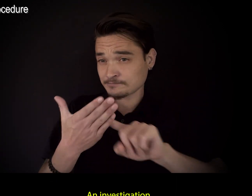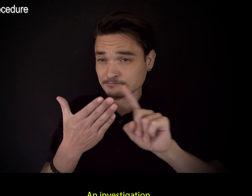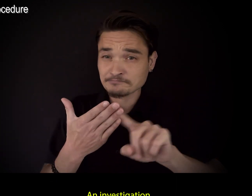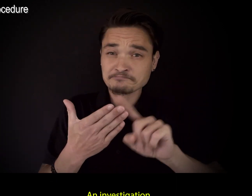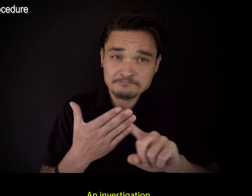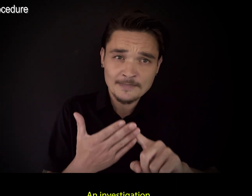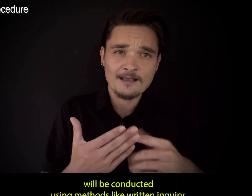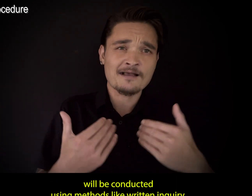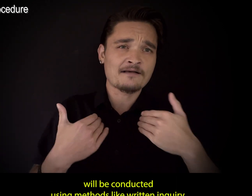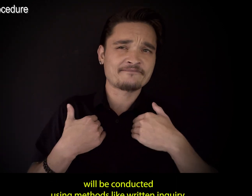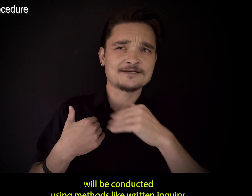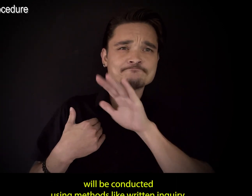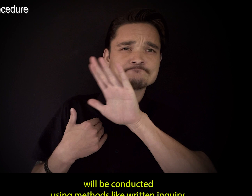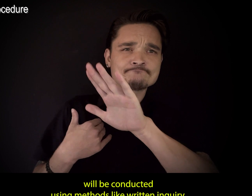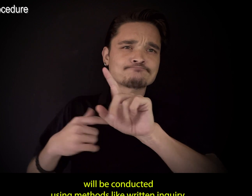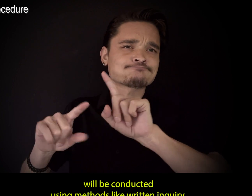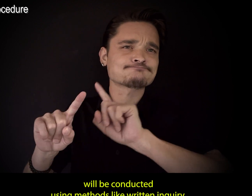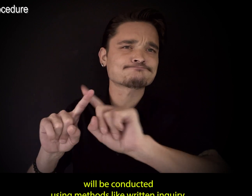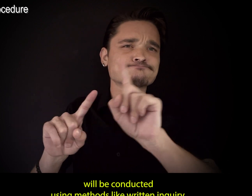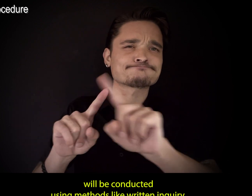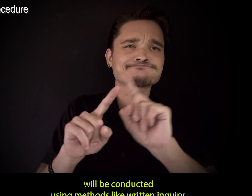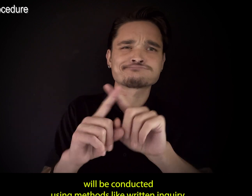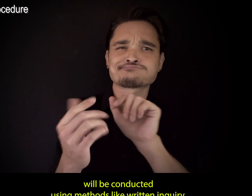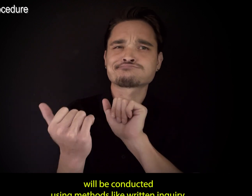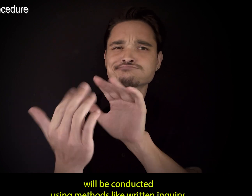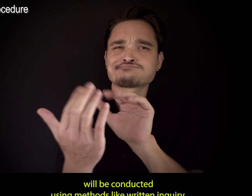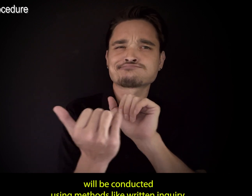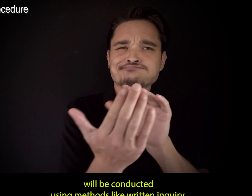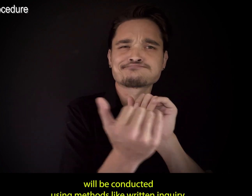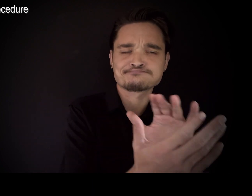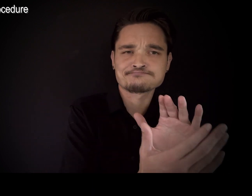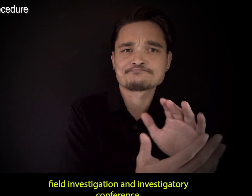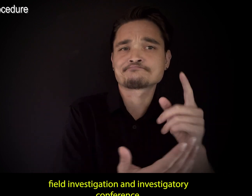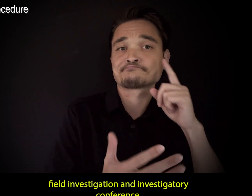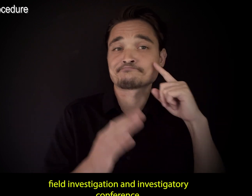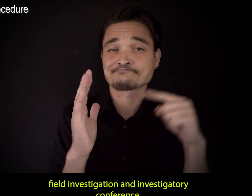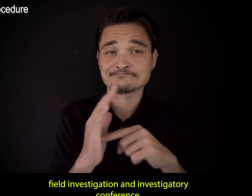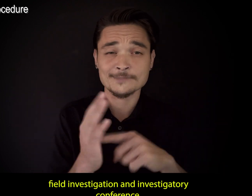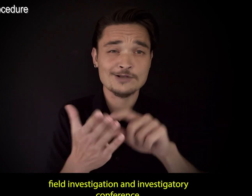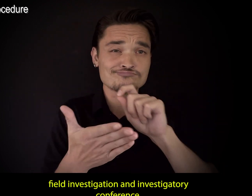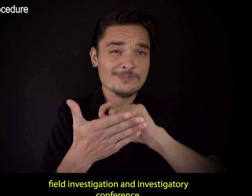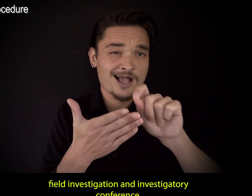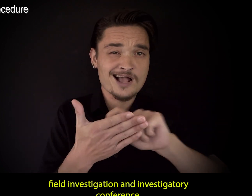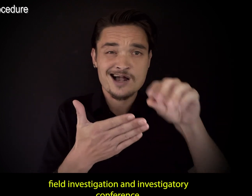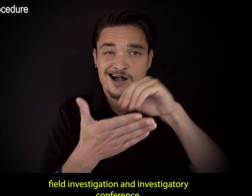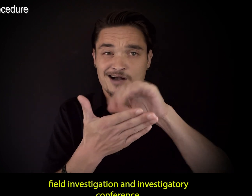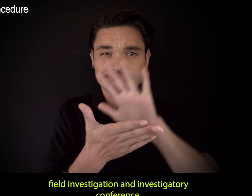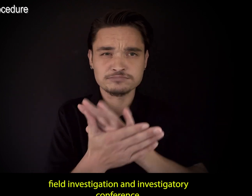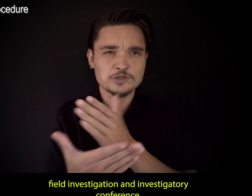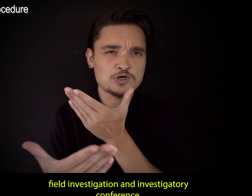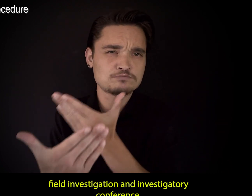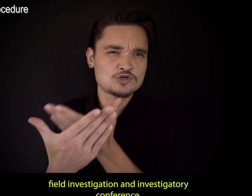An investigation will be conducted using methods like written inquiry, field investigation, and investigatory